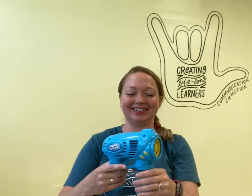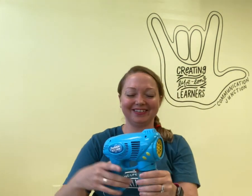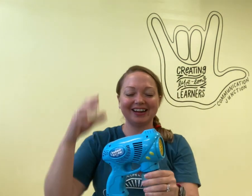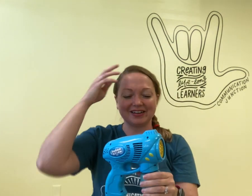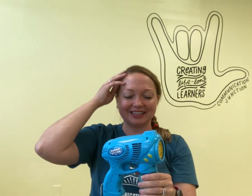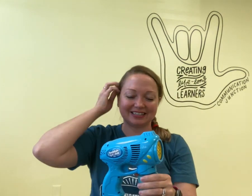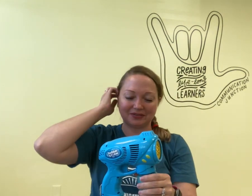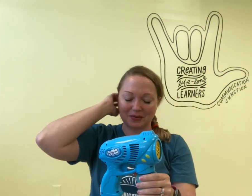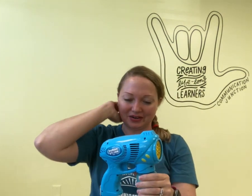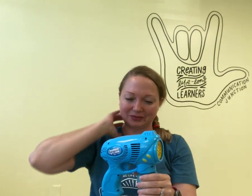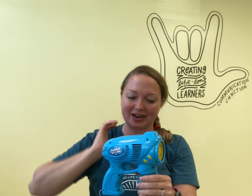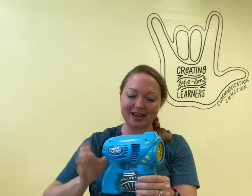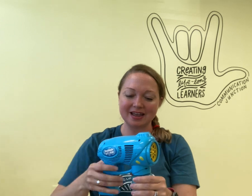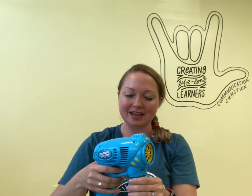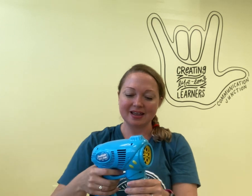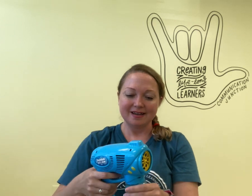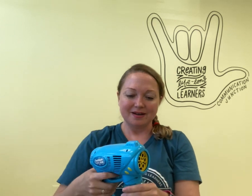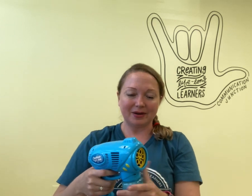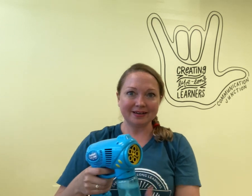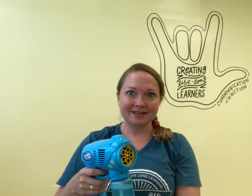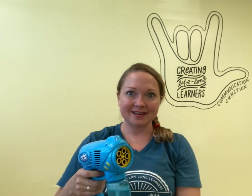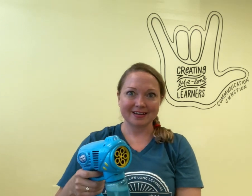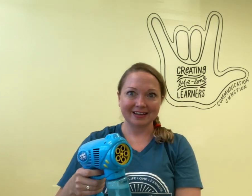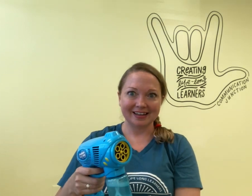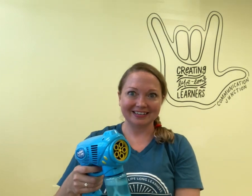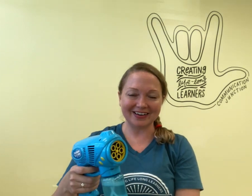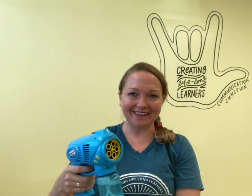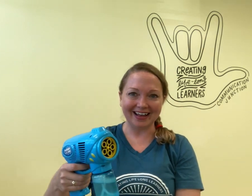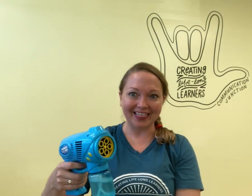go, let's see if it works. Ready? 1, 2, 3.